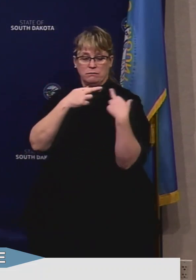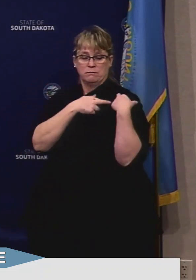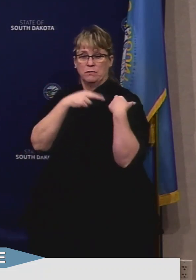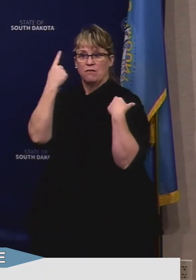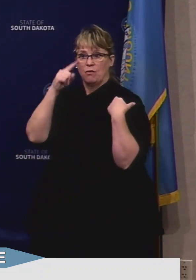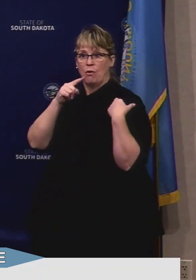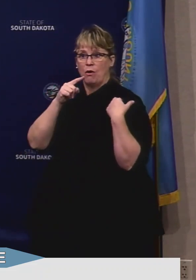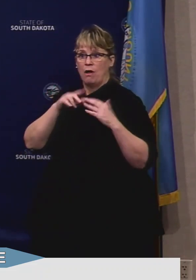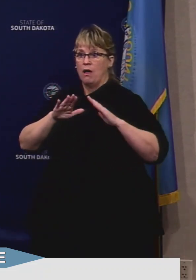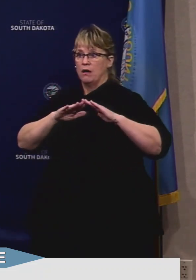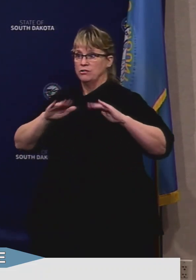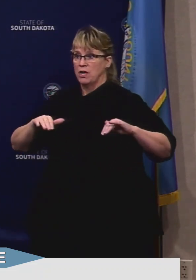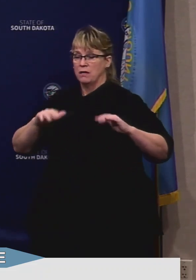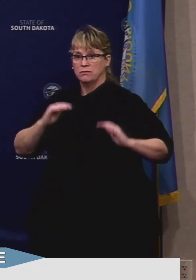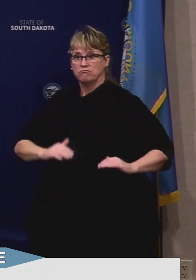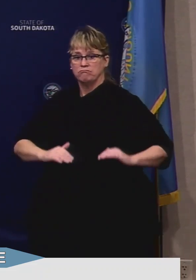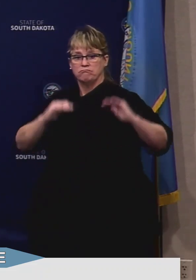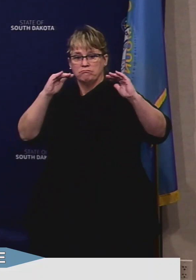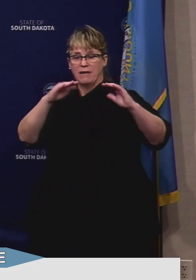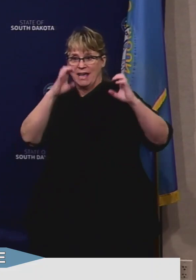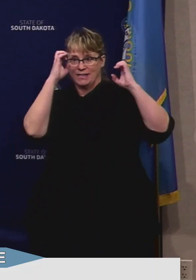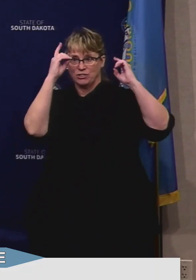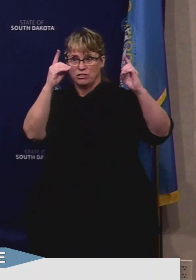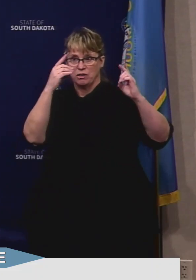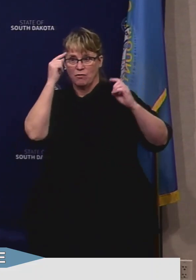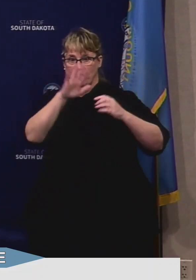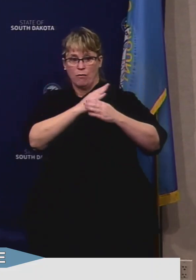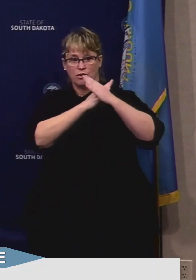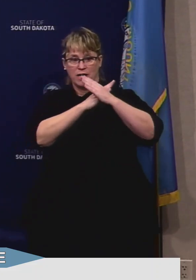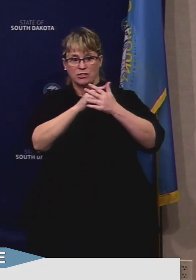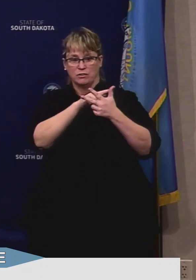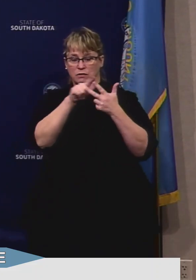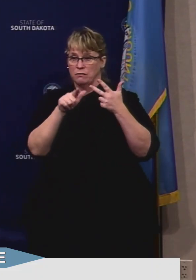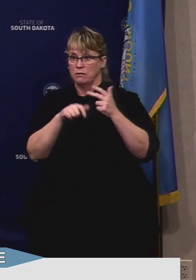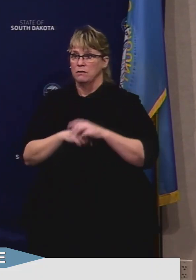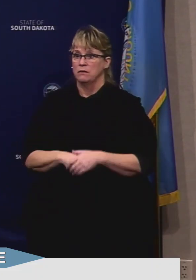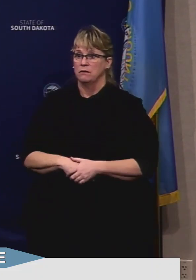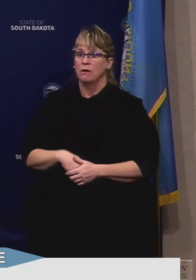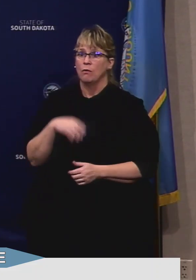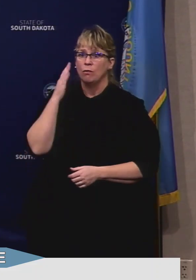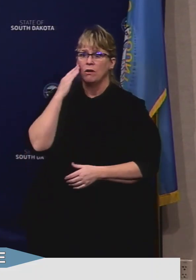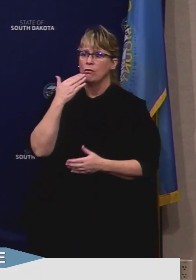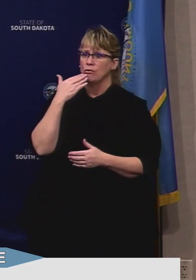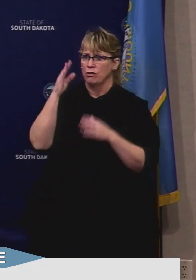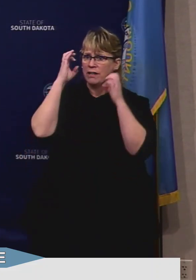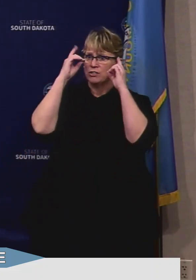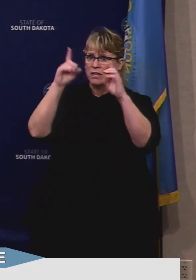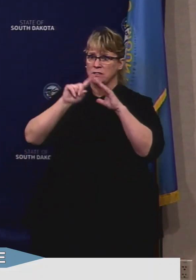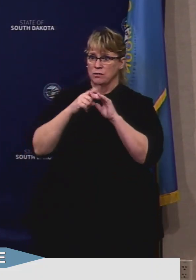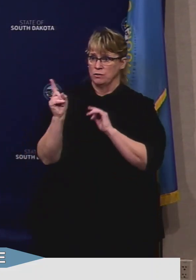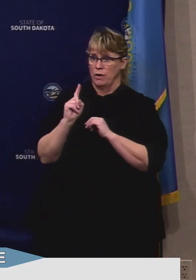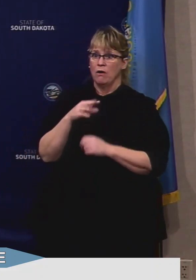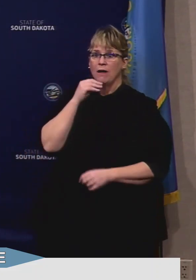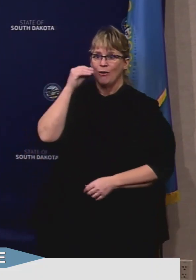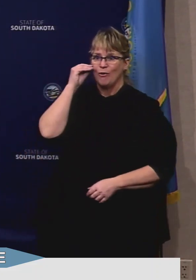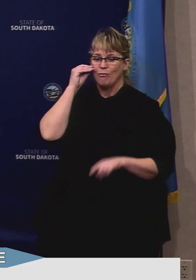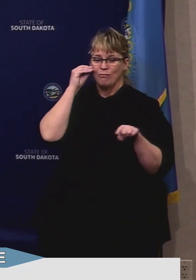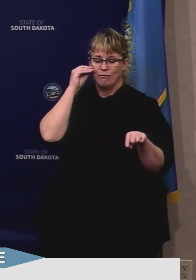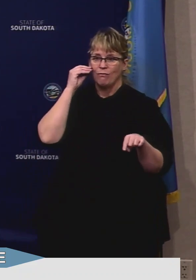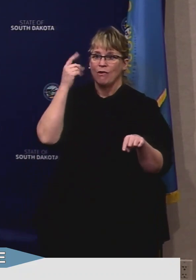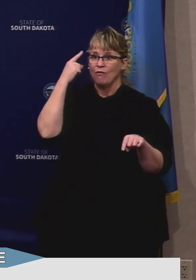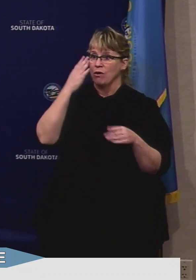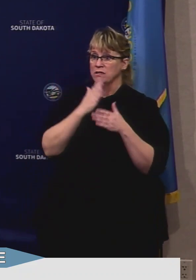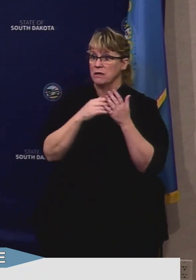for a child's upbringing, for their education, and for their protection. We all know that a good education starts at home. And for some